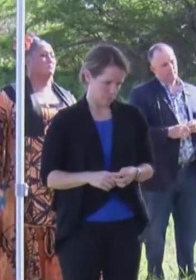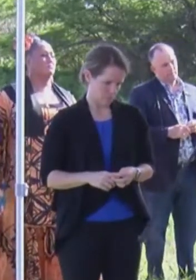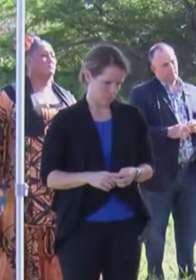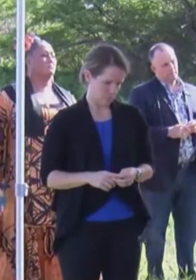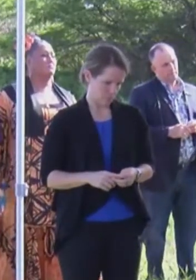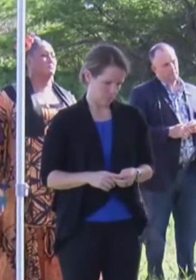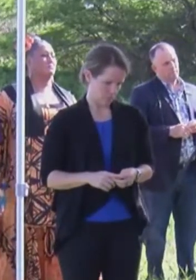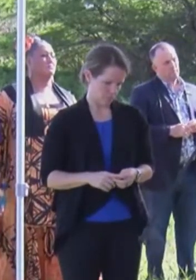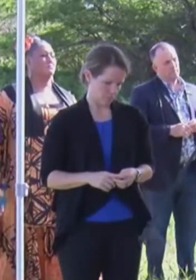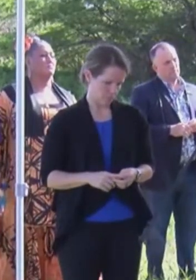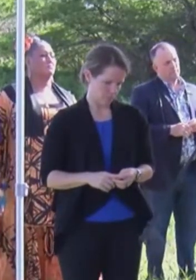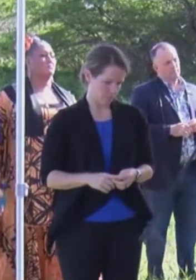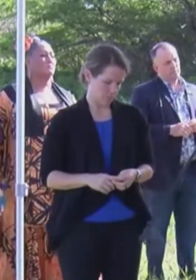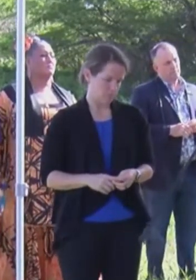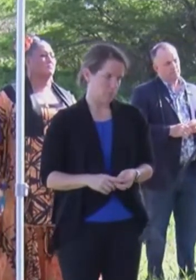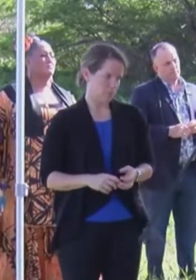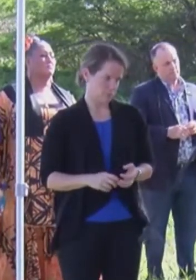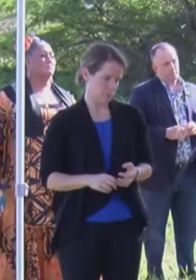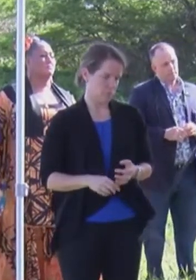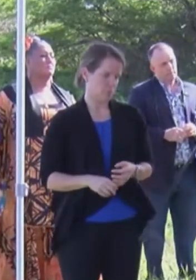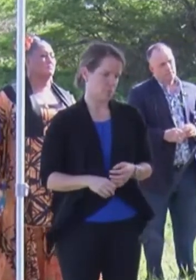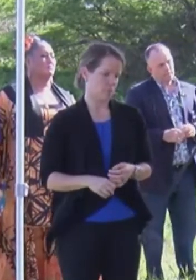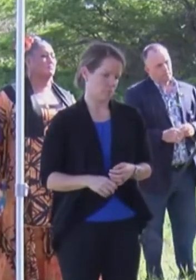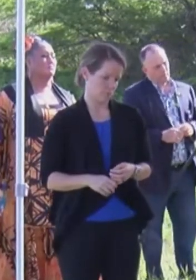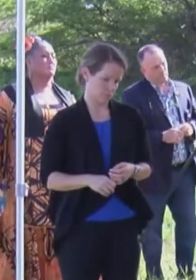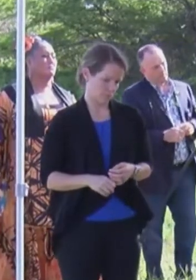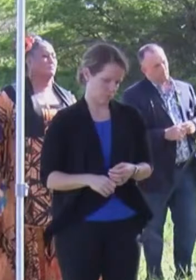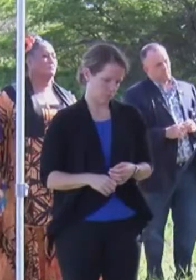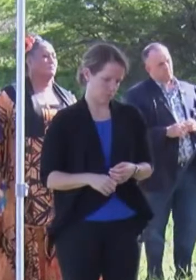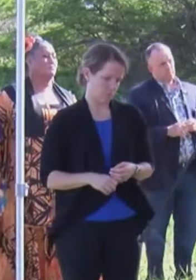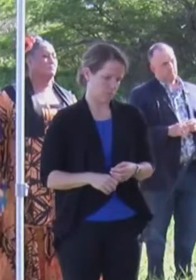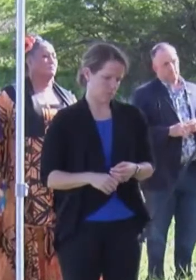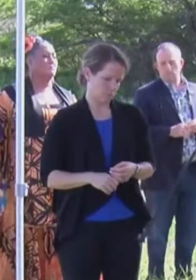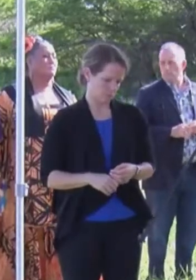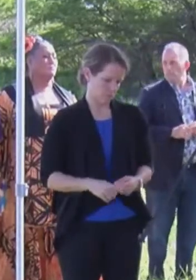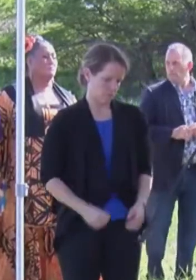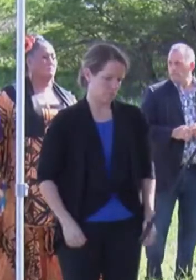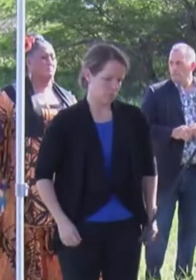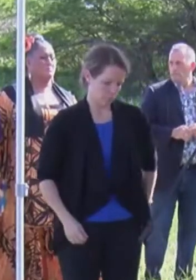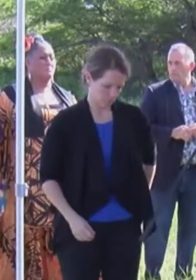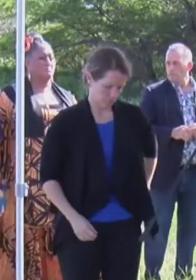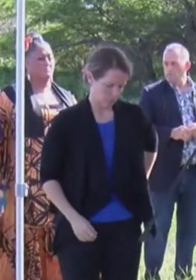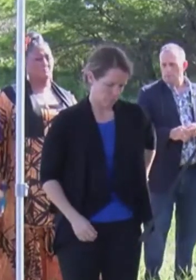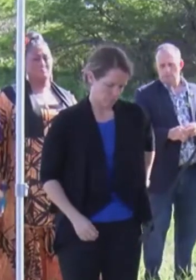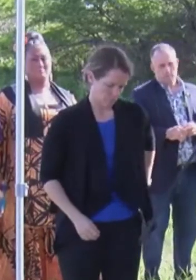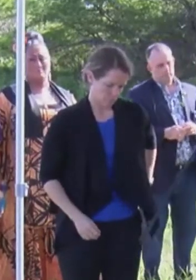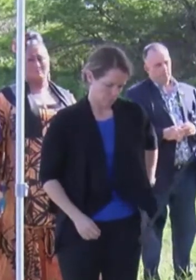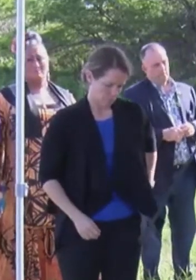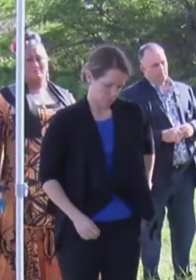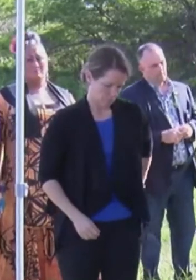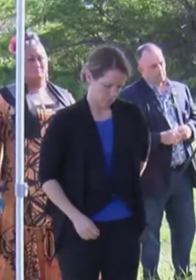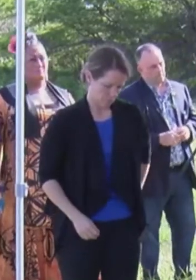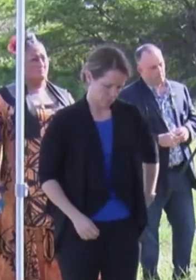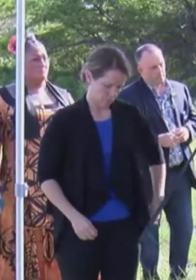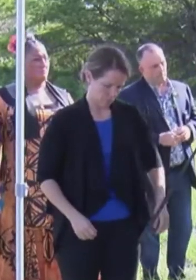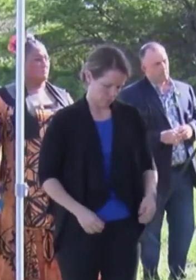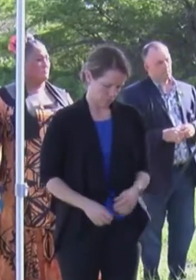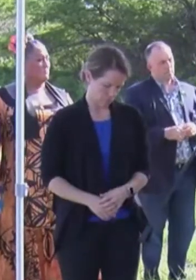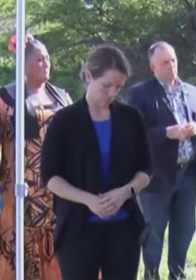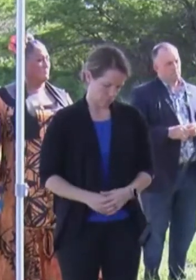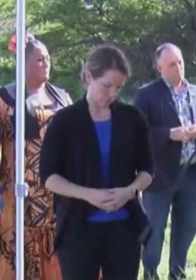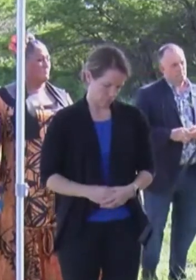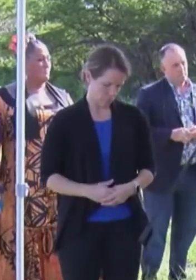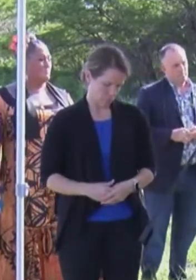Among those was a possible moratorium, as well as maybe tax increases for those that weren't participating.